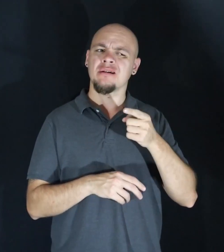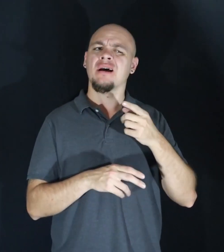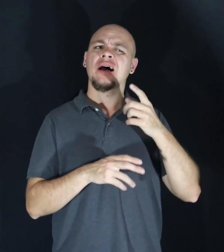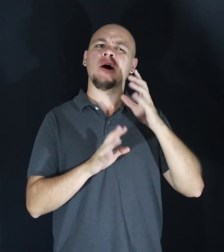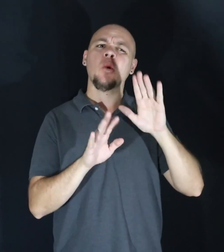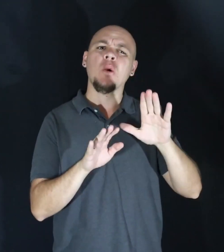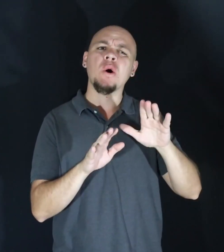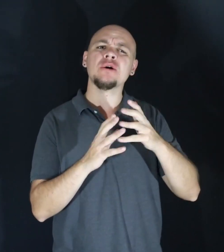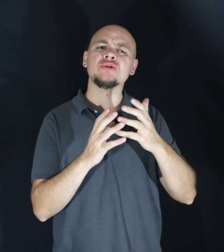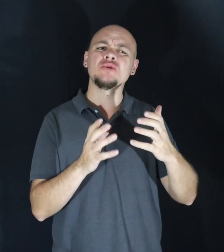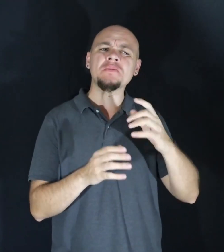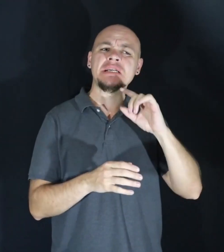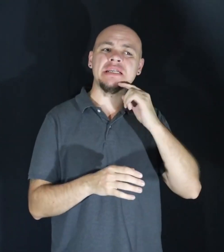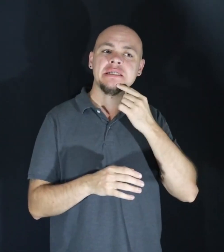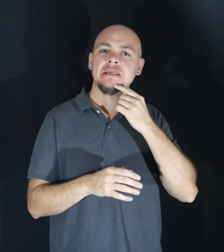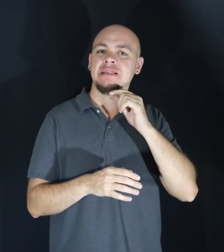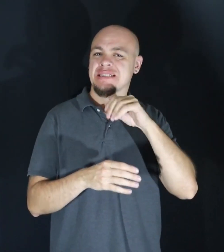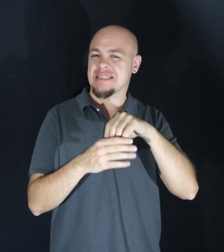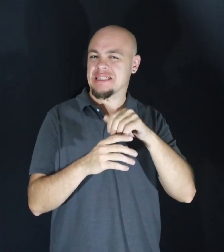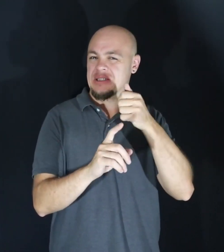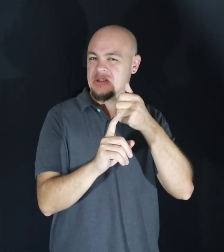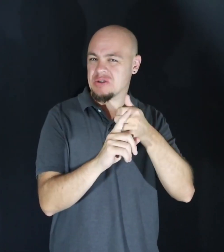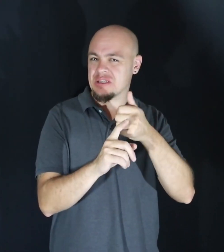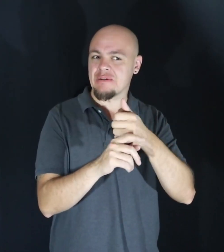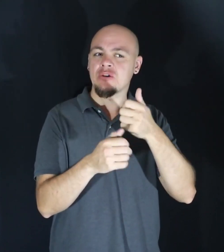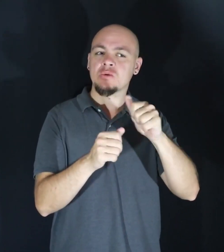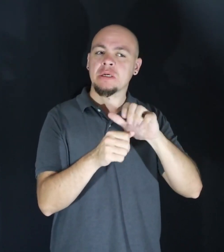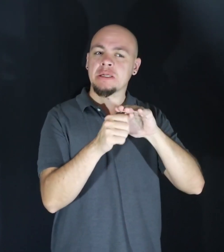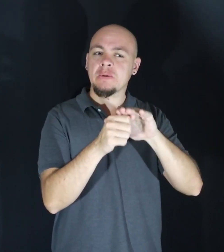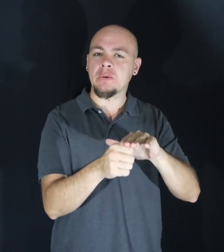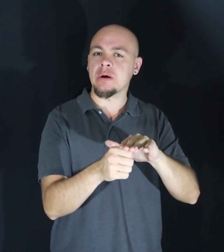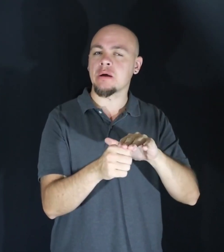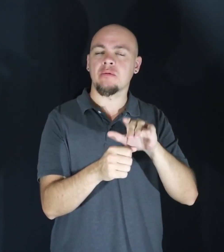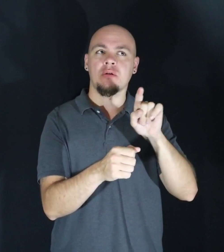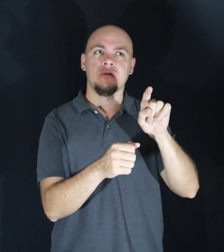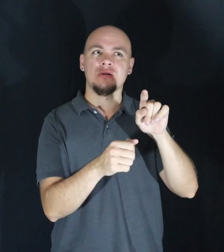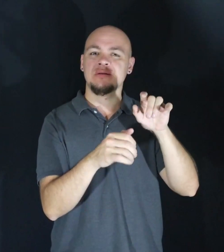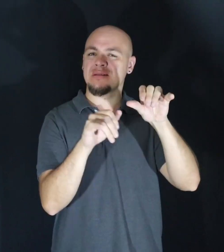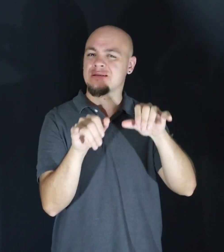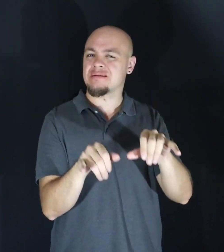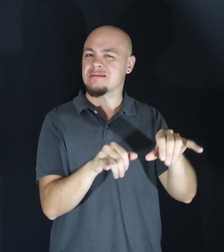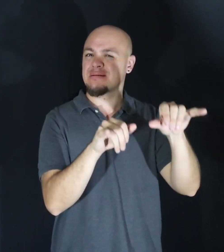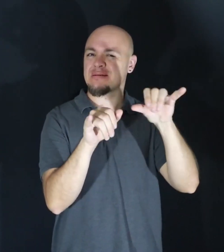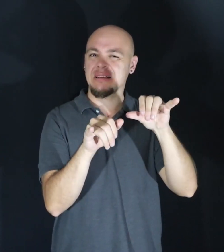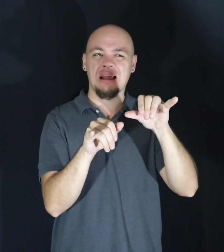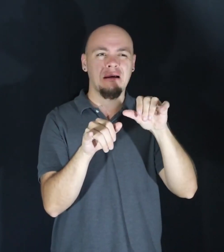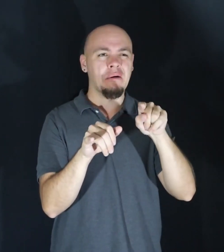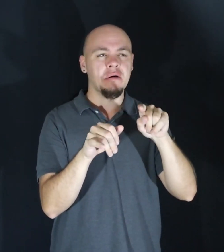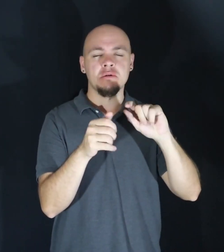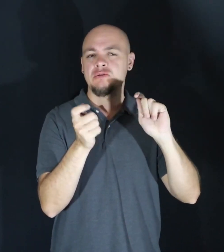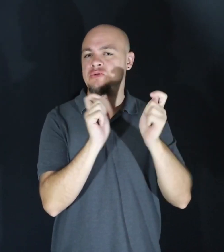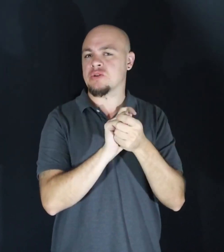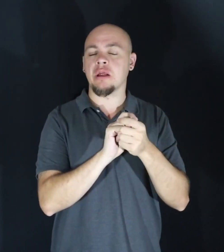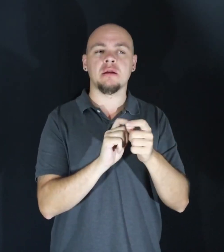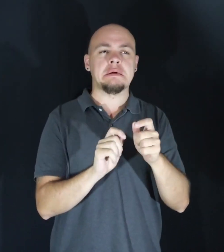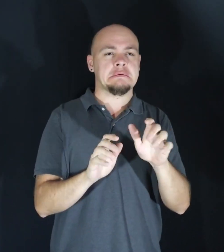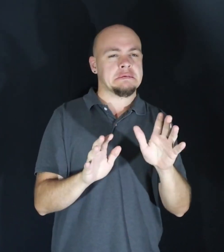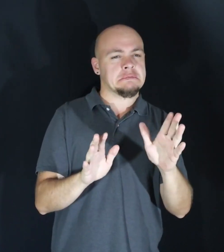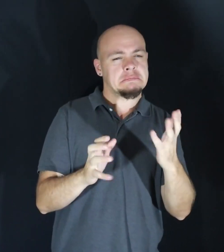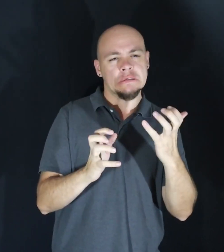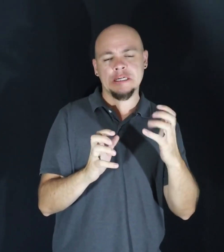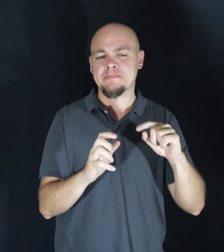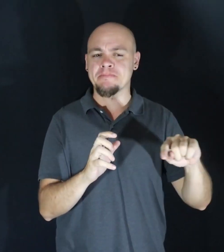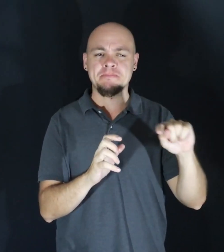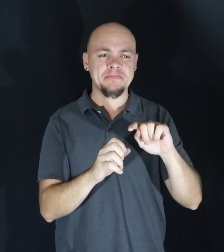or silence something in you that challenges the status quo. It's a reaction to stirring things up that others would